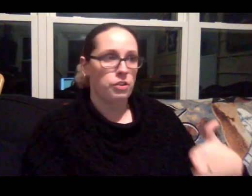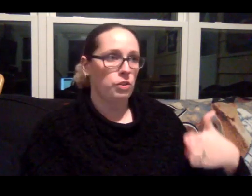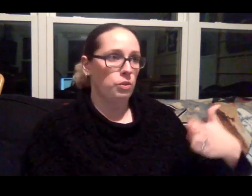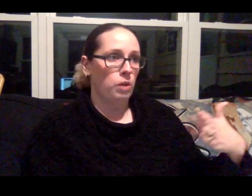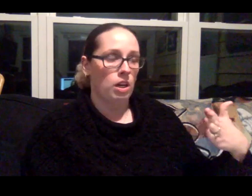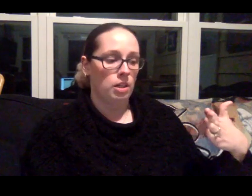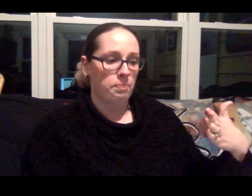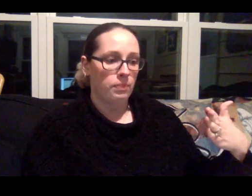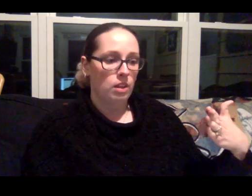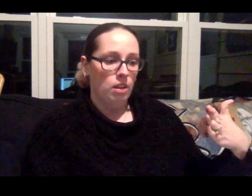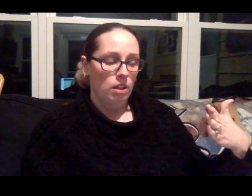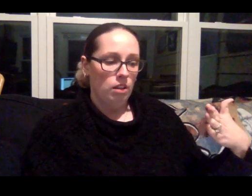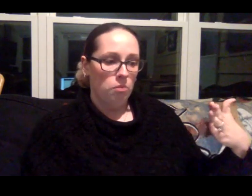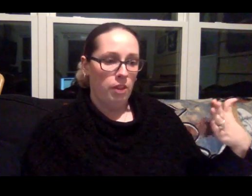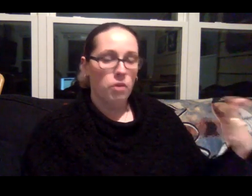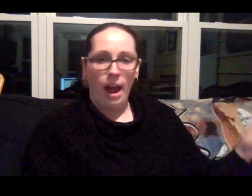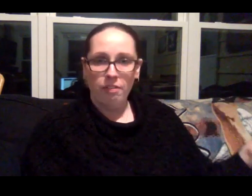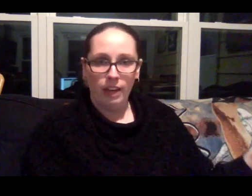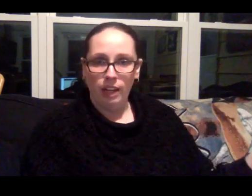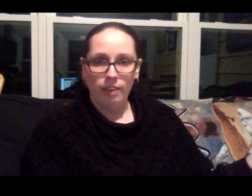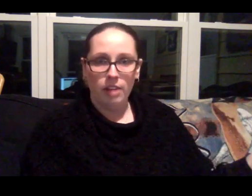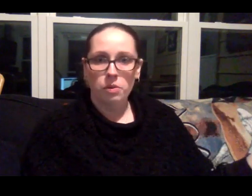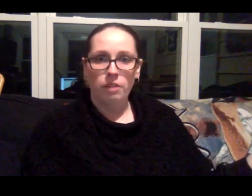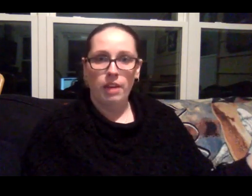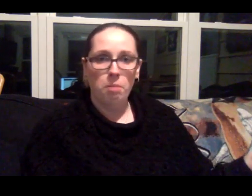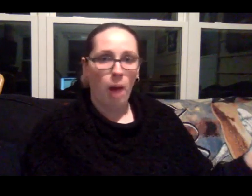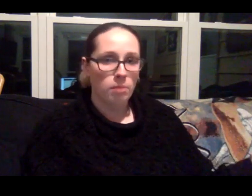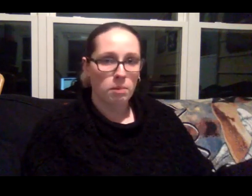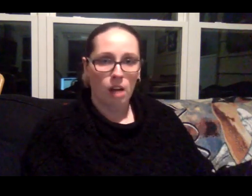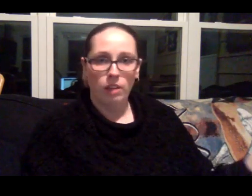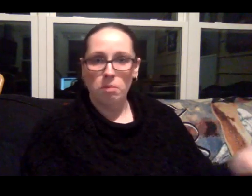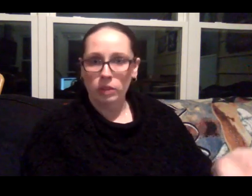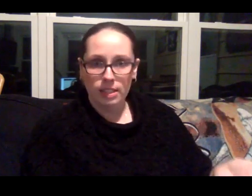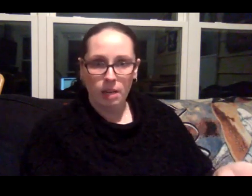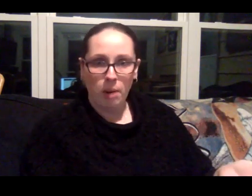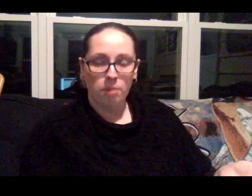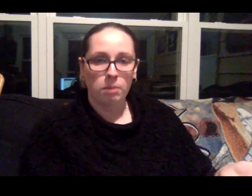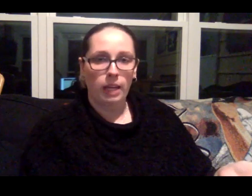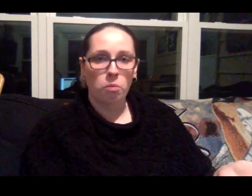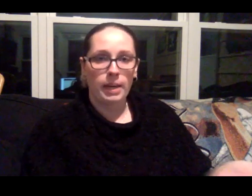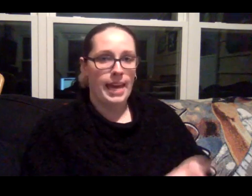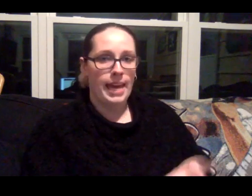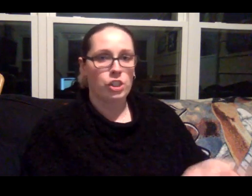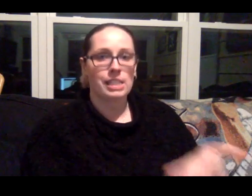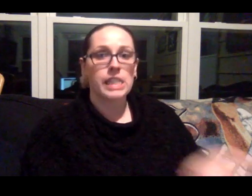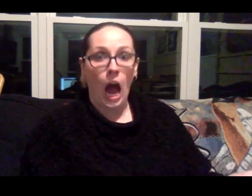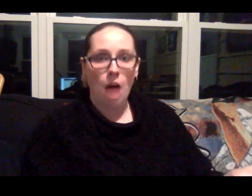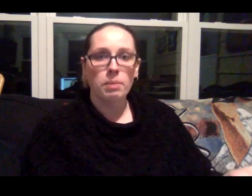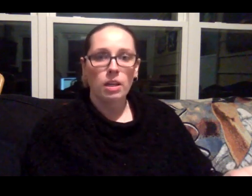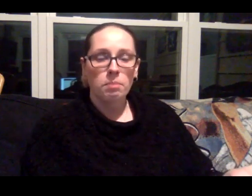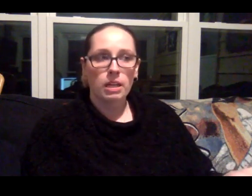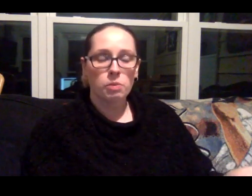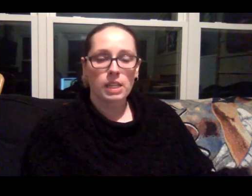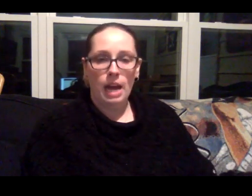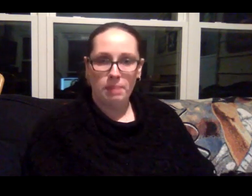have to do, um, with graphing and that sort of thing, problem solving, multi-step problem. Like we can't just stop